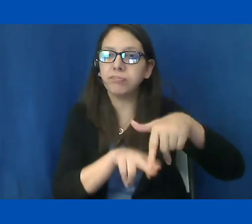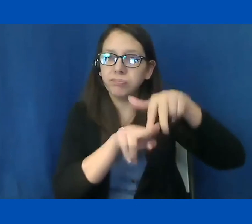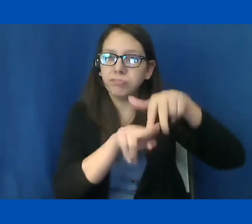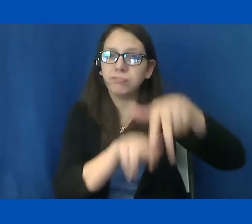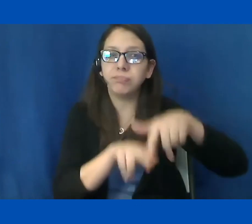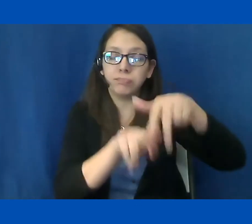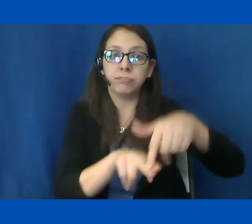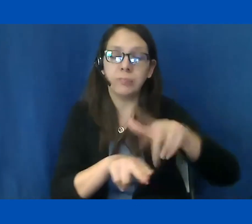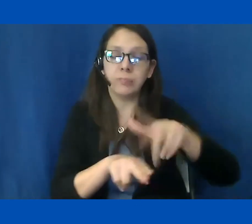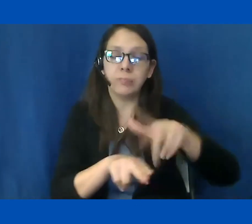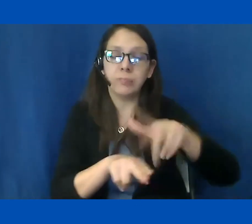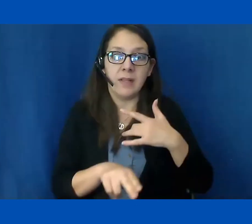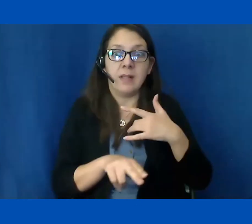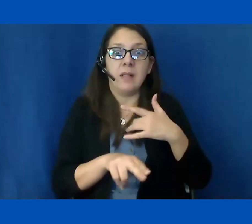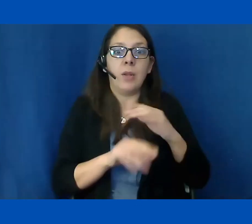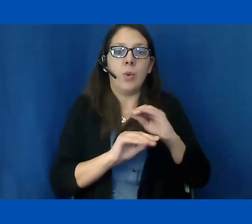It's